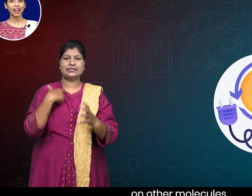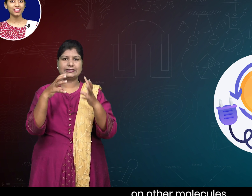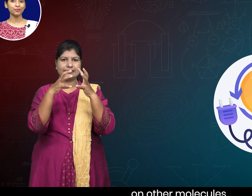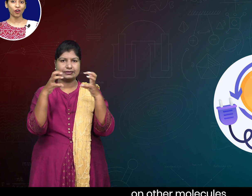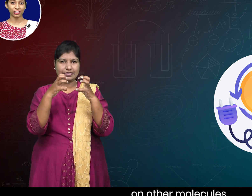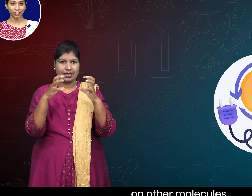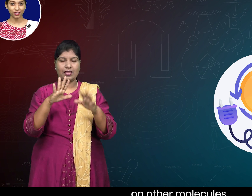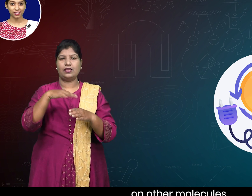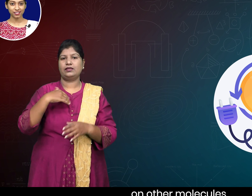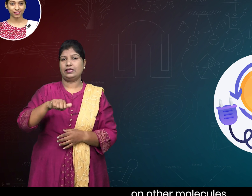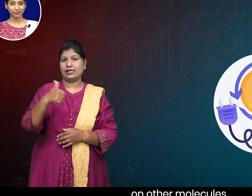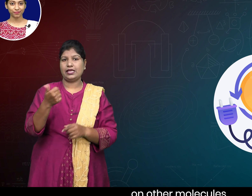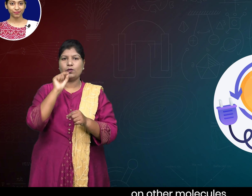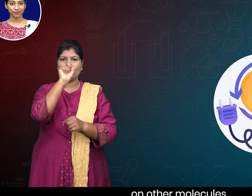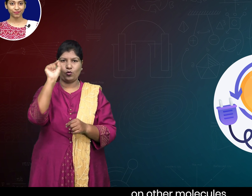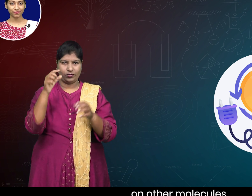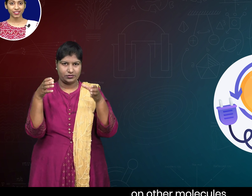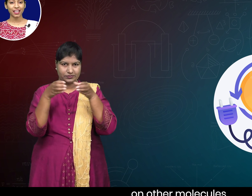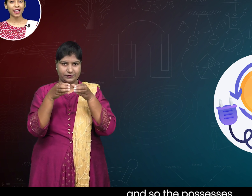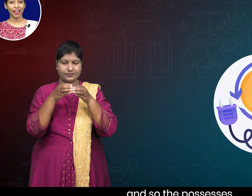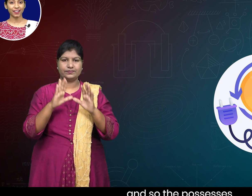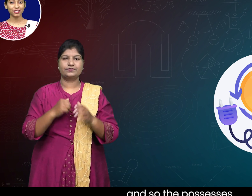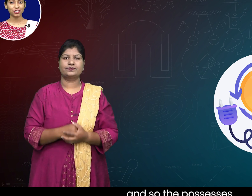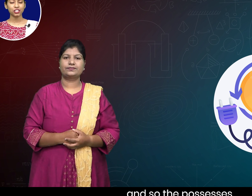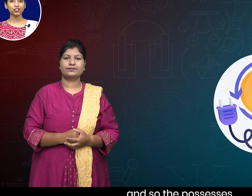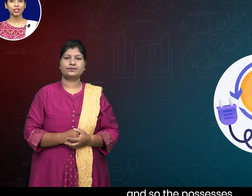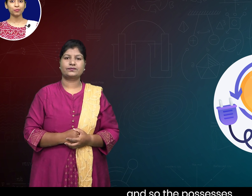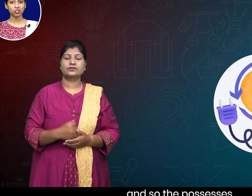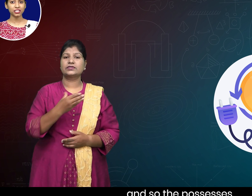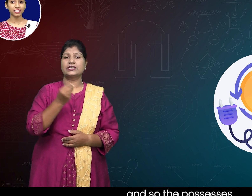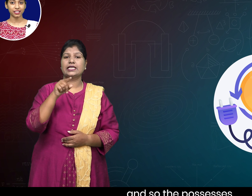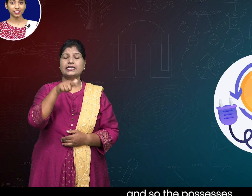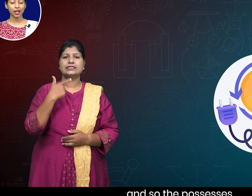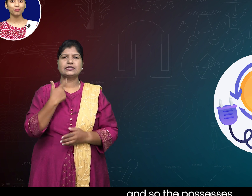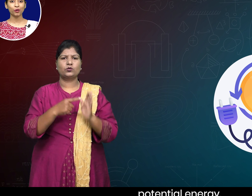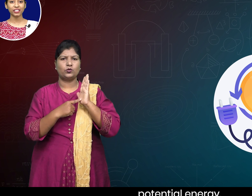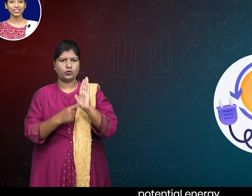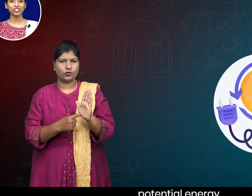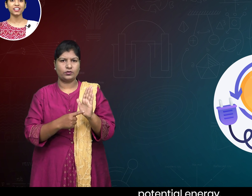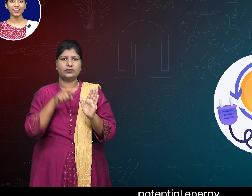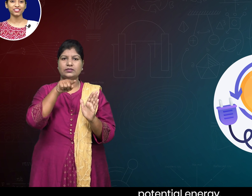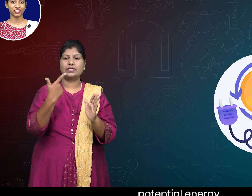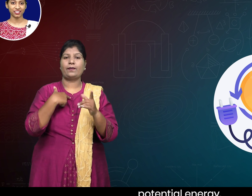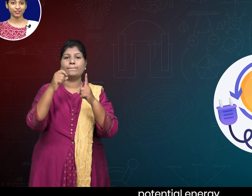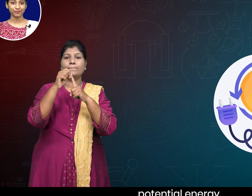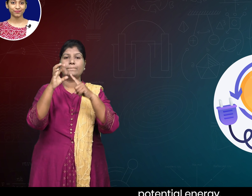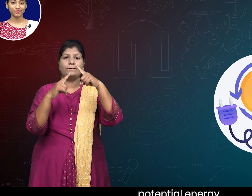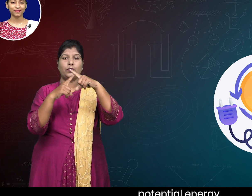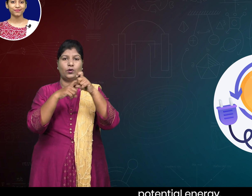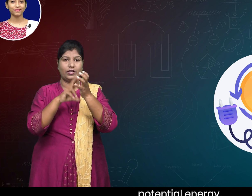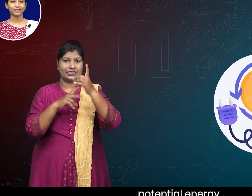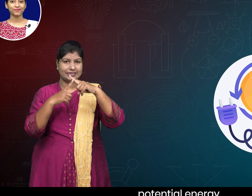on other molecules, and so they possesses potential energy.